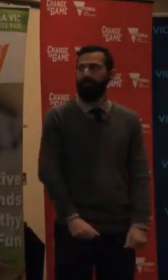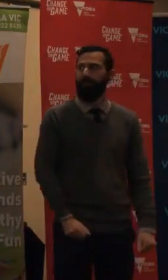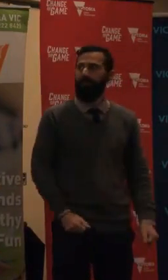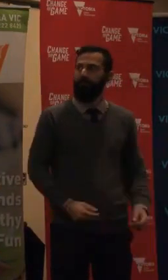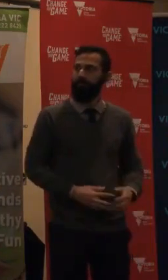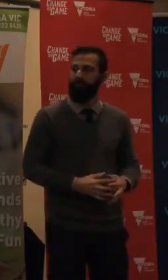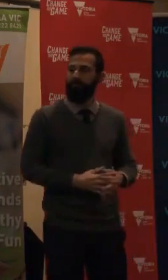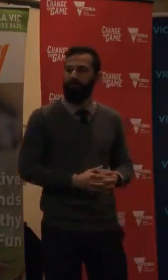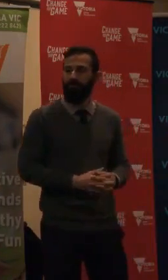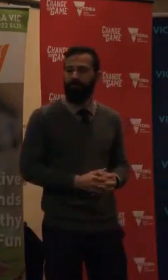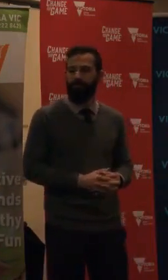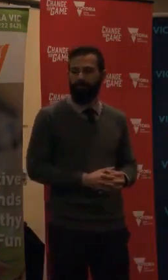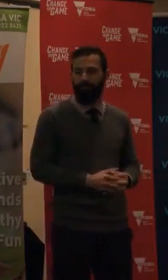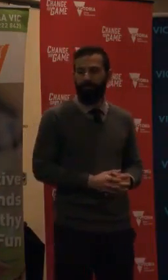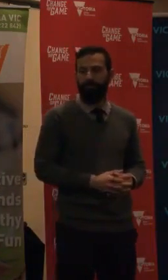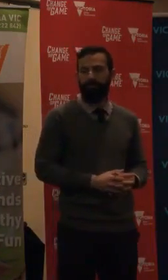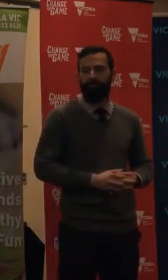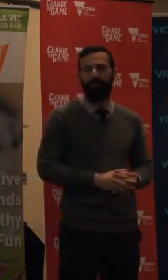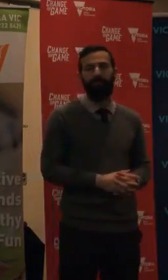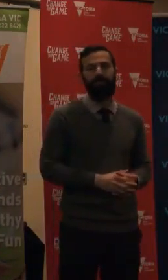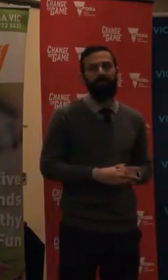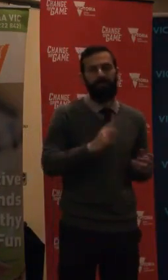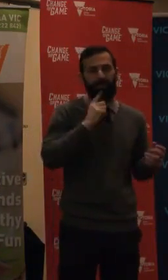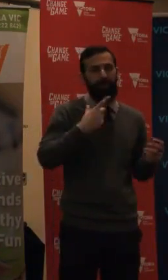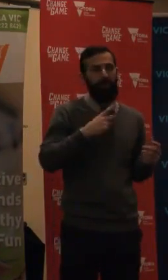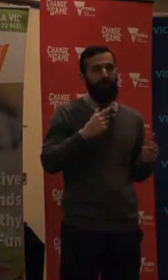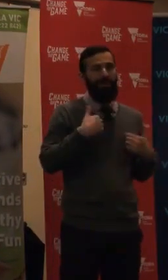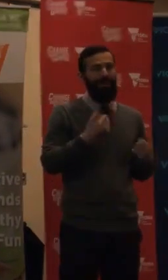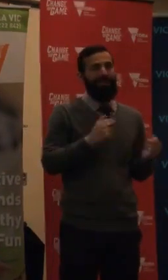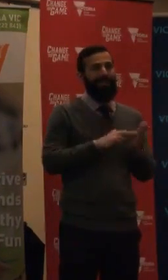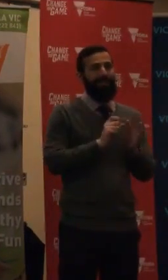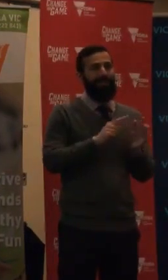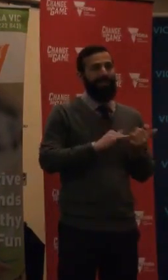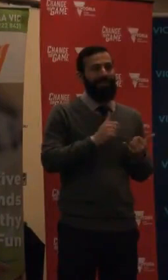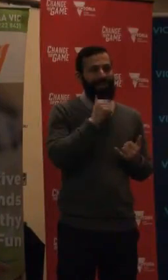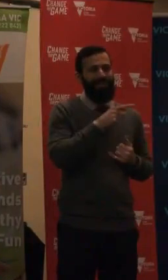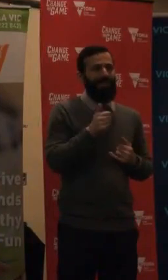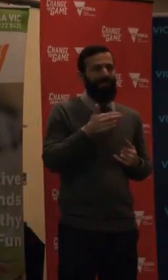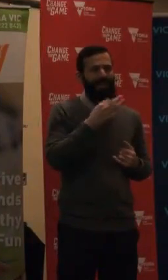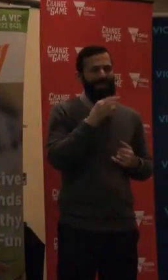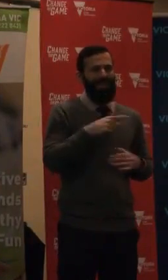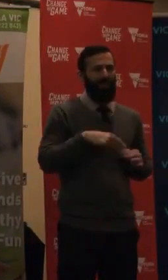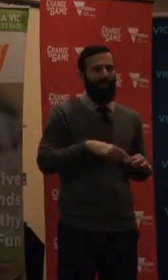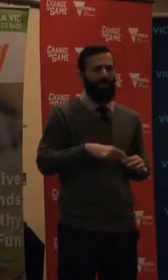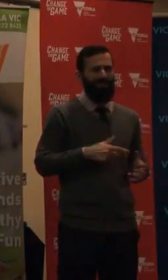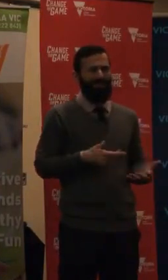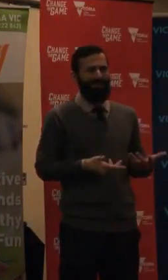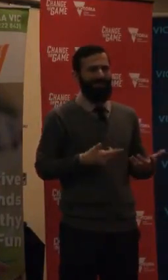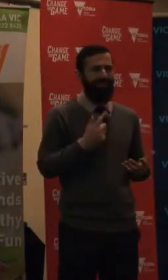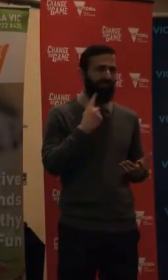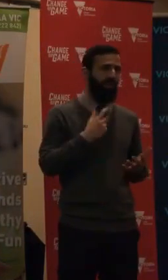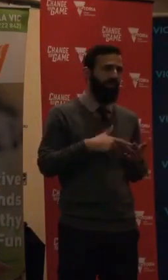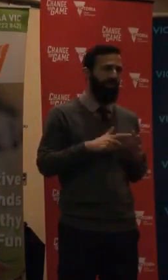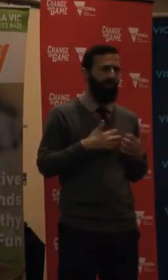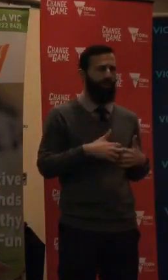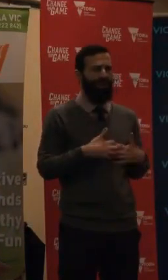Okay, so in terms of why have we got the NDIS? I mean, some of you I know will be asking yourself that question as you try to